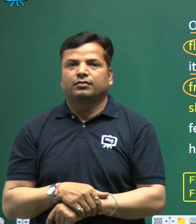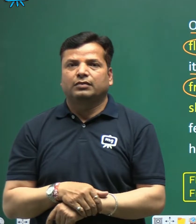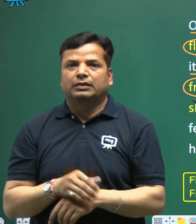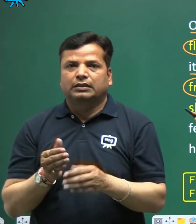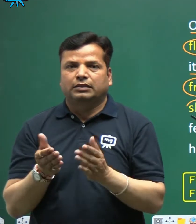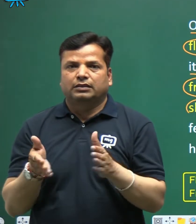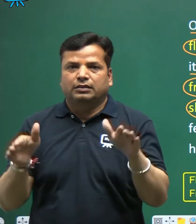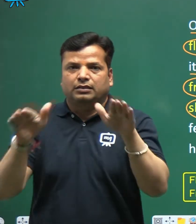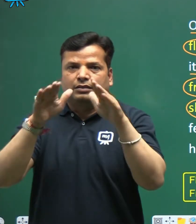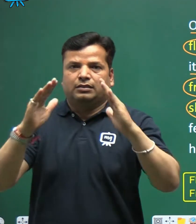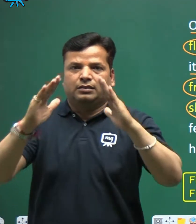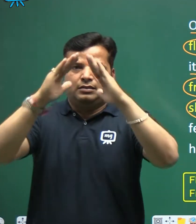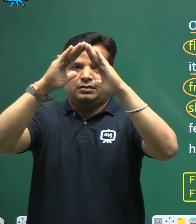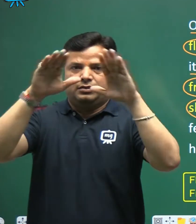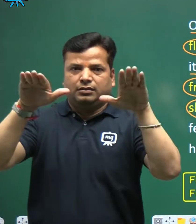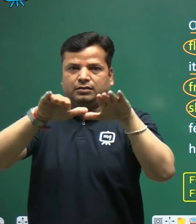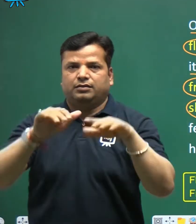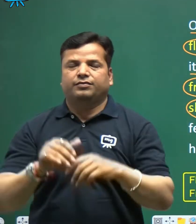shelter